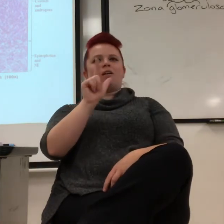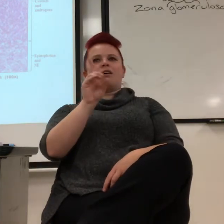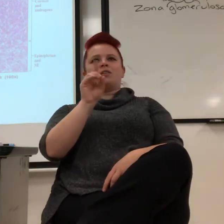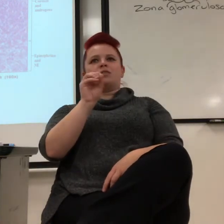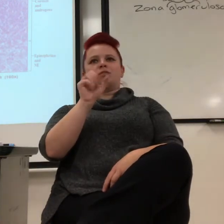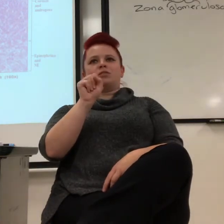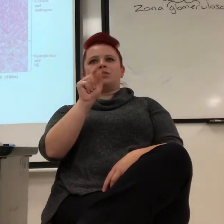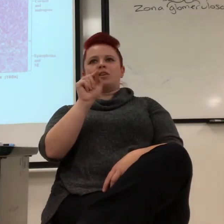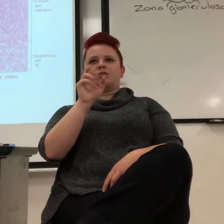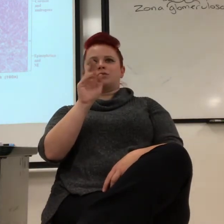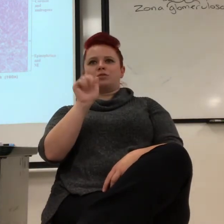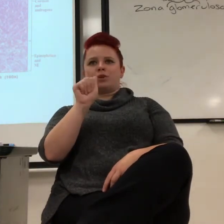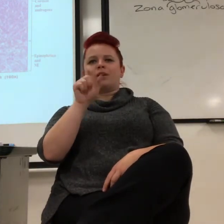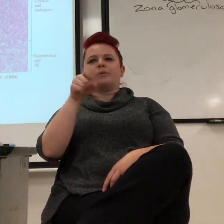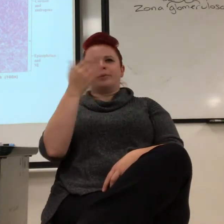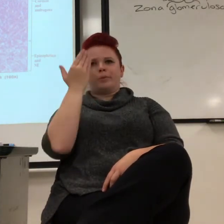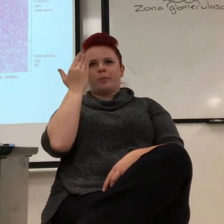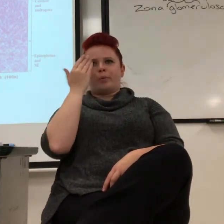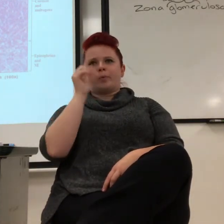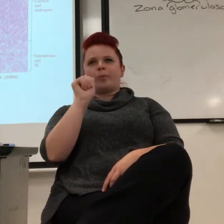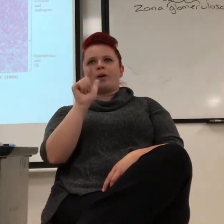know.